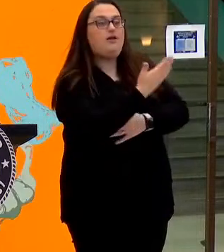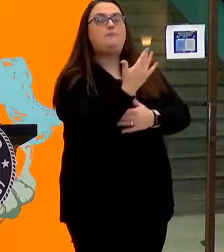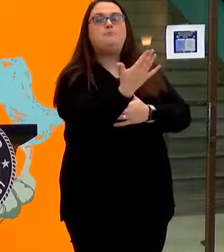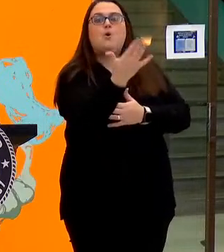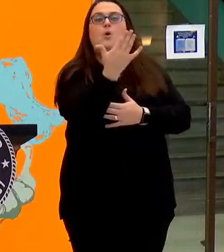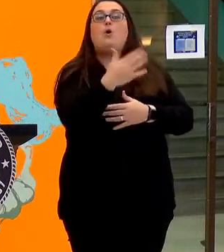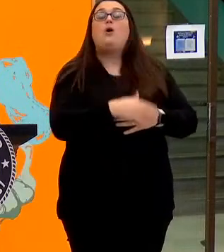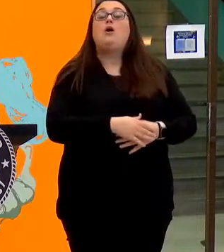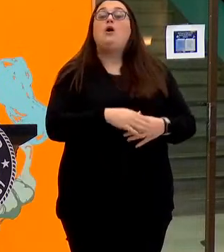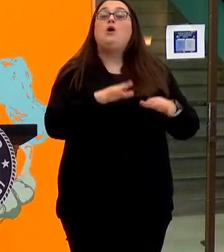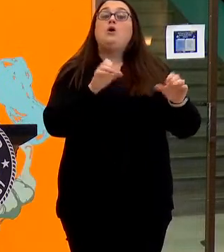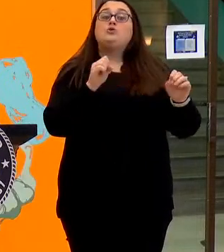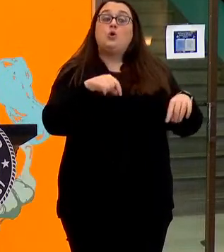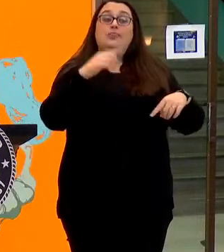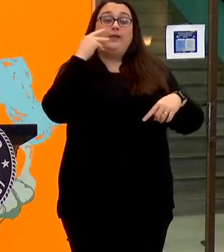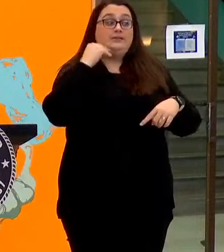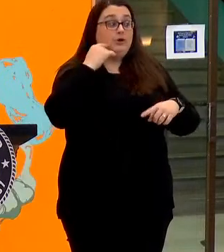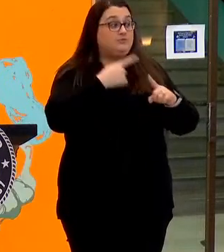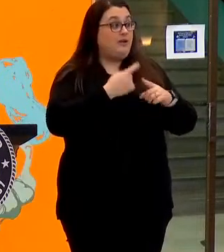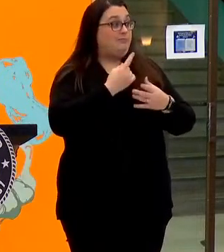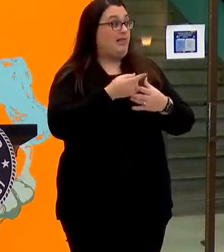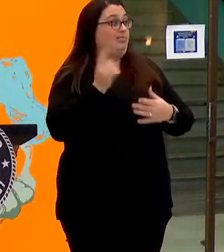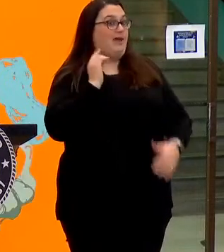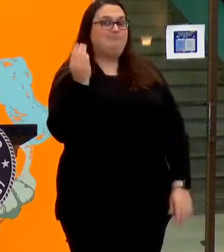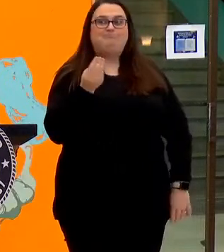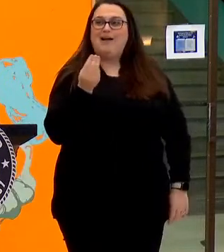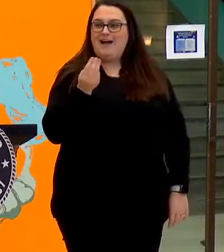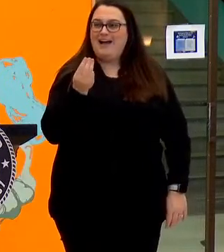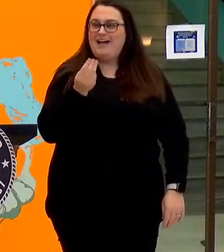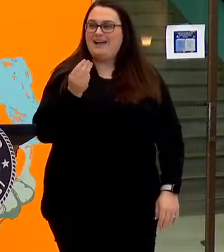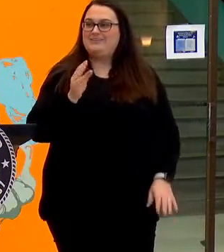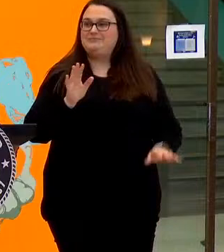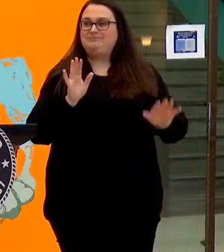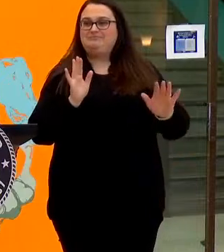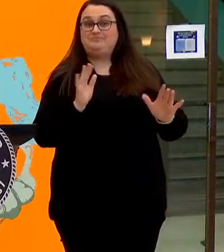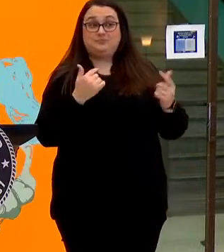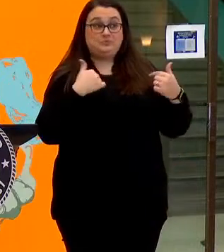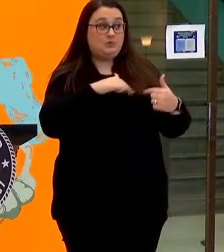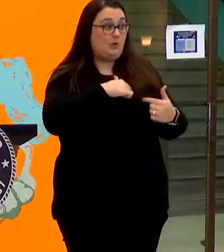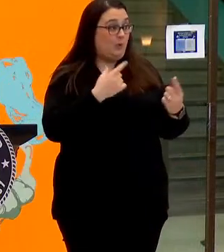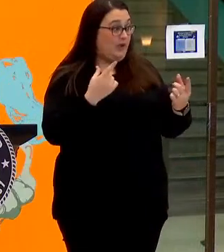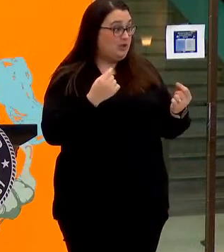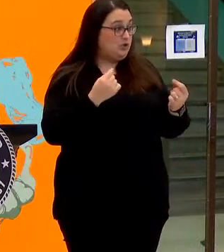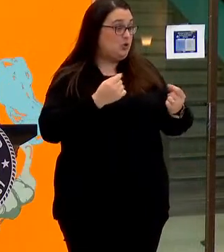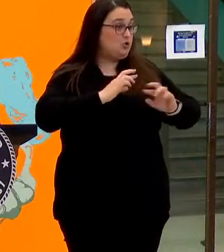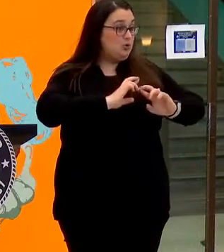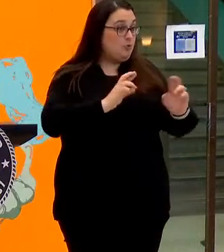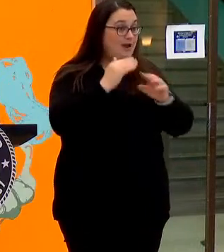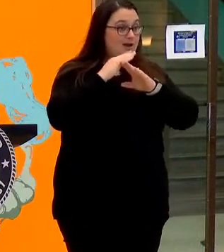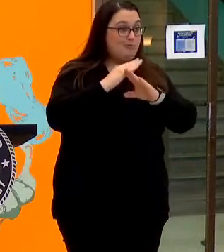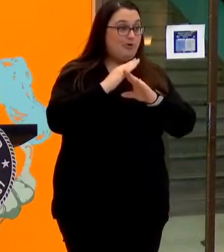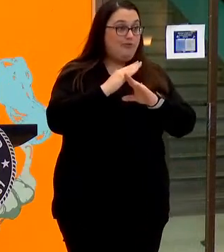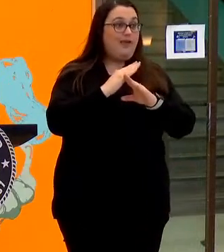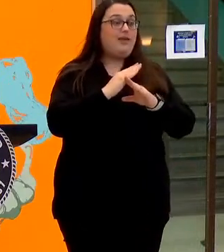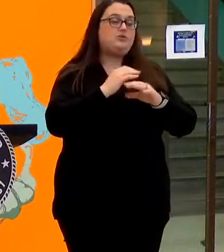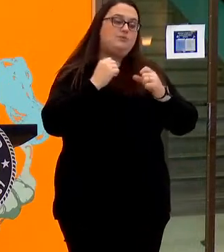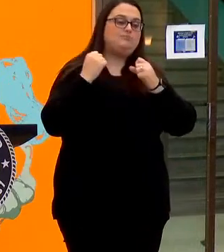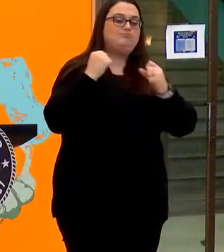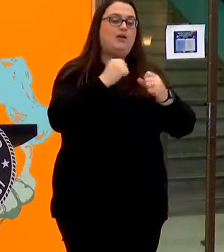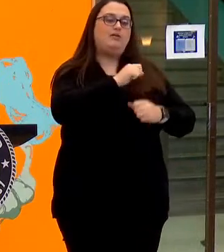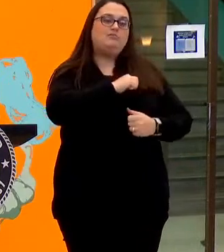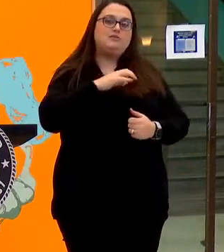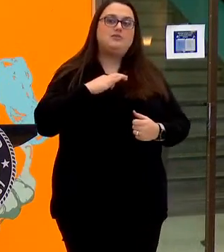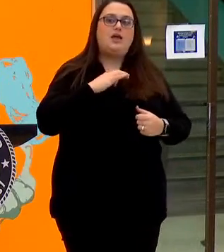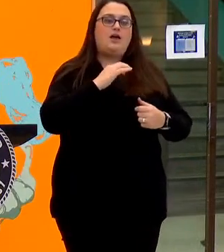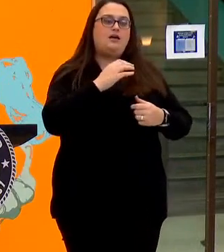morning. And so given our experience from this past Monday, here are the steps that we have taken to bolster our staffing,